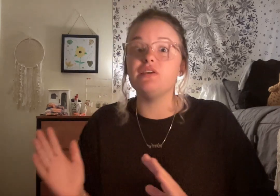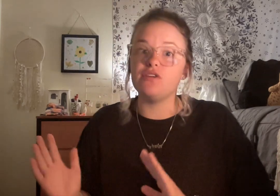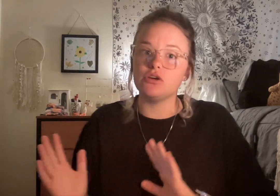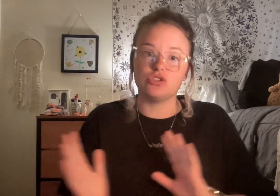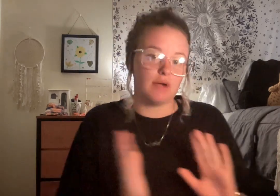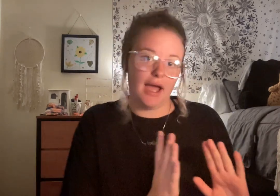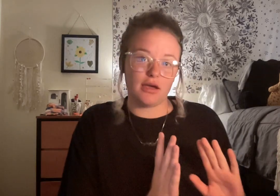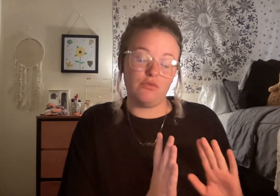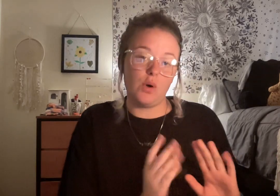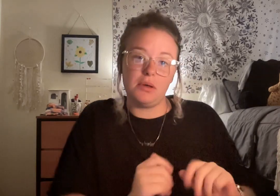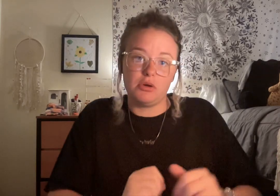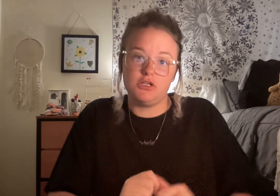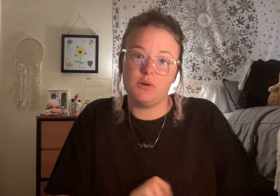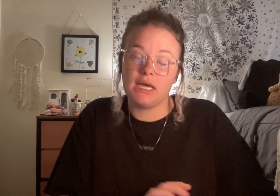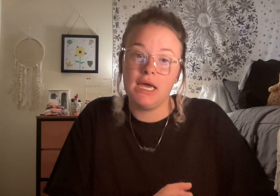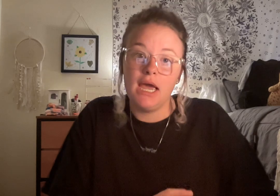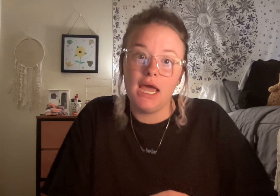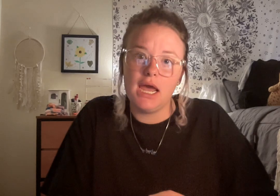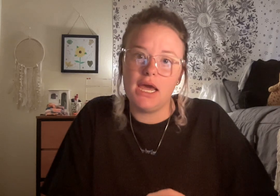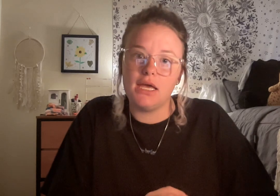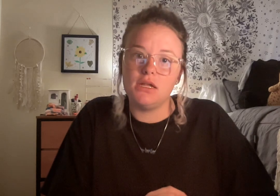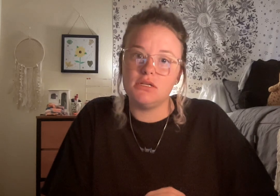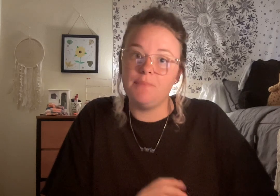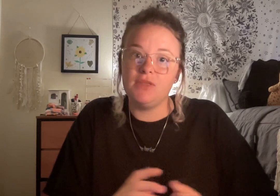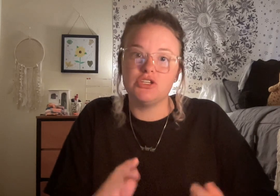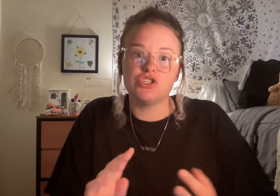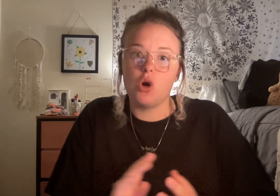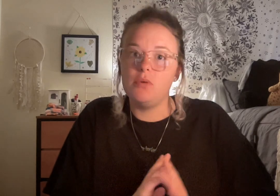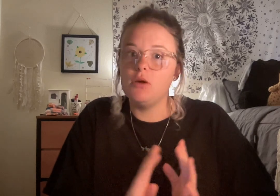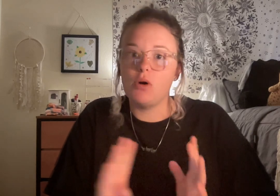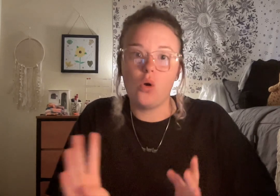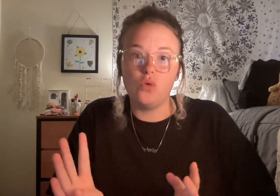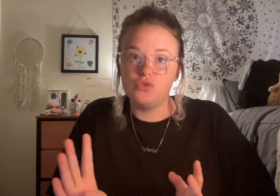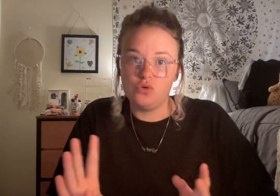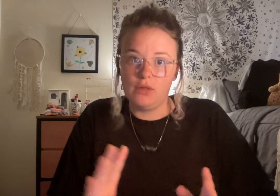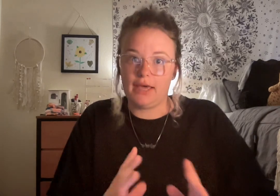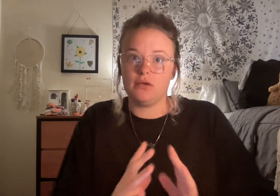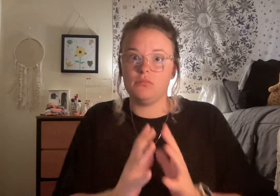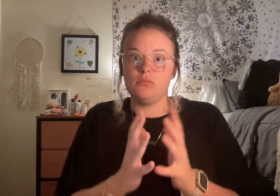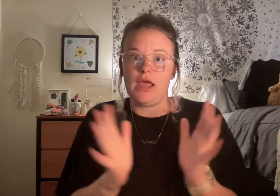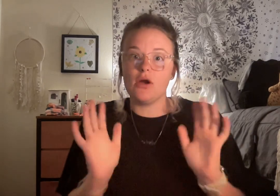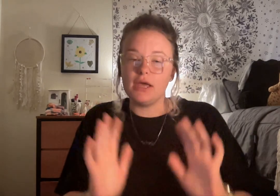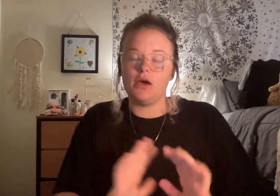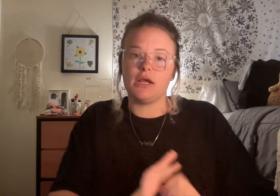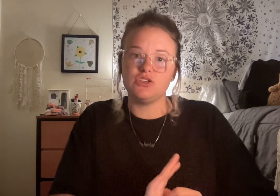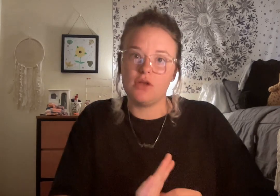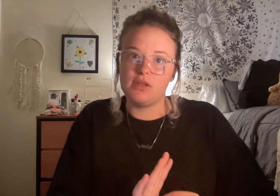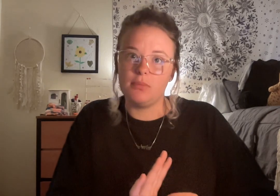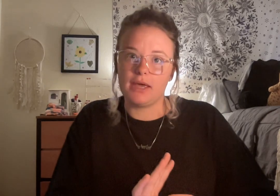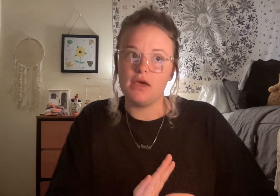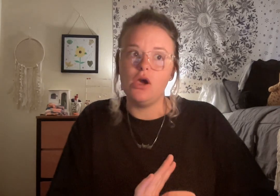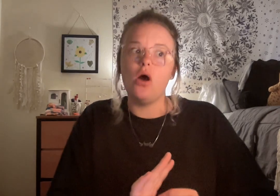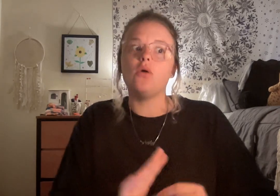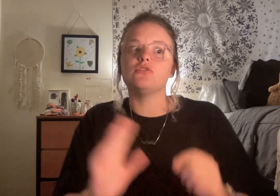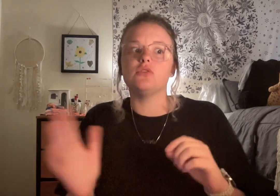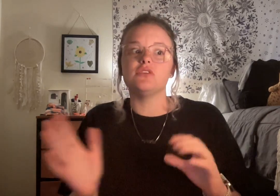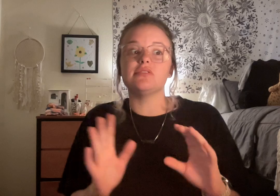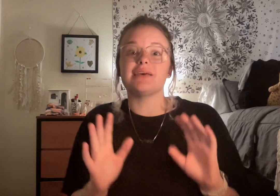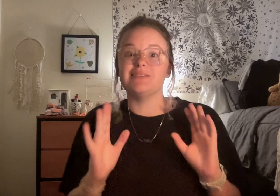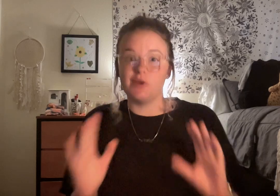veered track of what we were doing. And it just opened up a whole new like area, and I taught them like, oh, so this is like